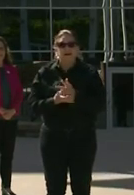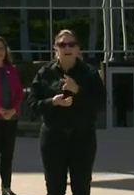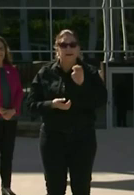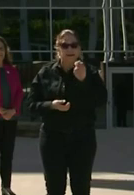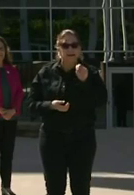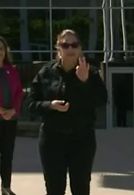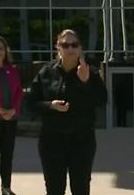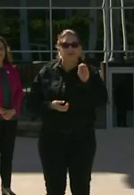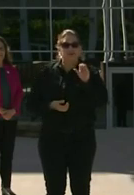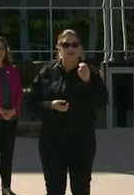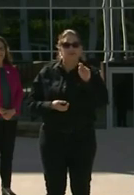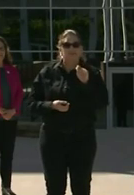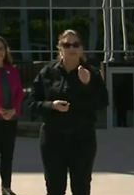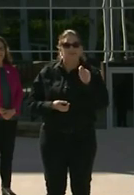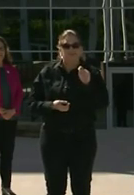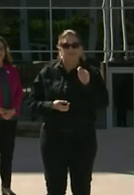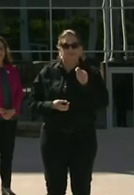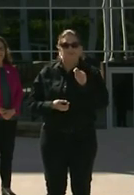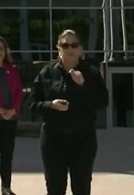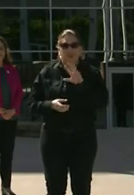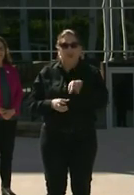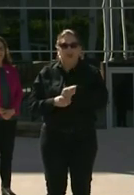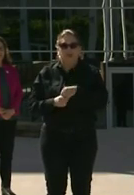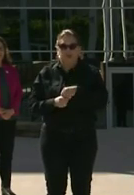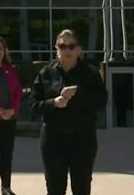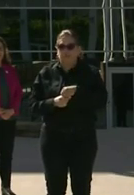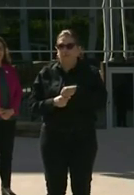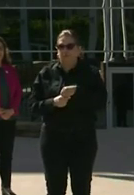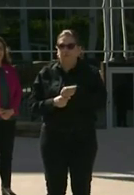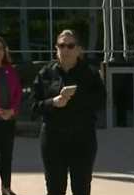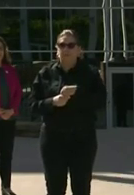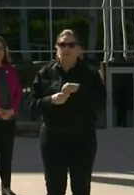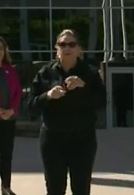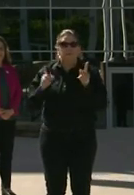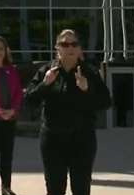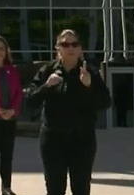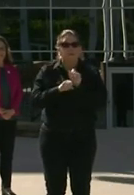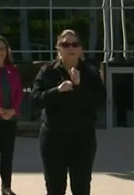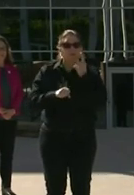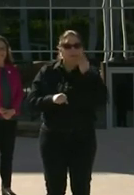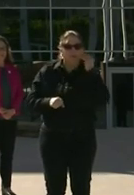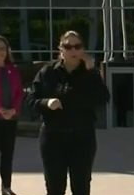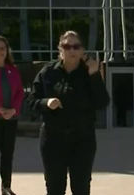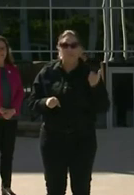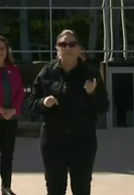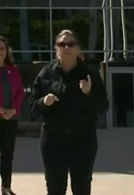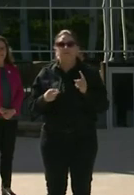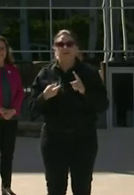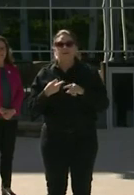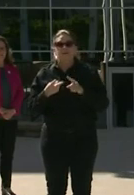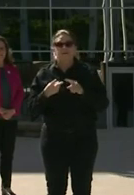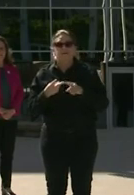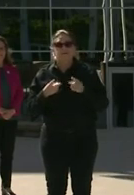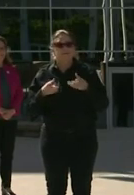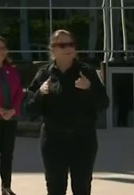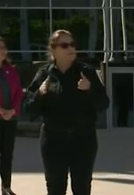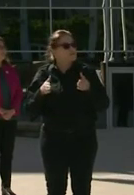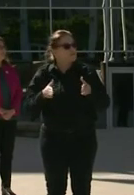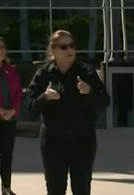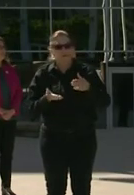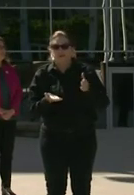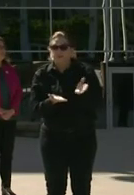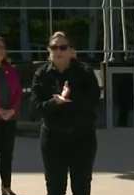of residents working from home, residential street sweeping and ticket enforcement associated with it has been